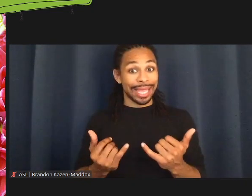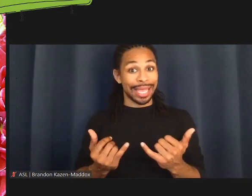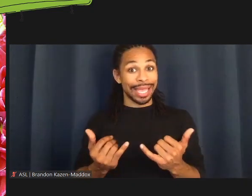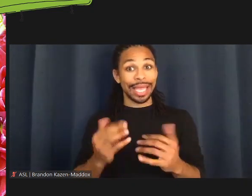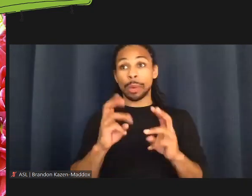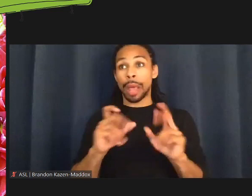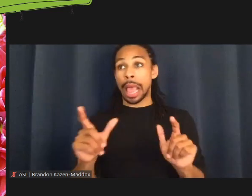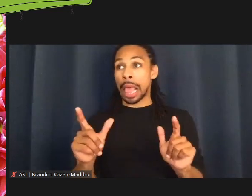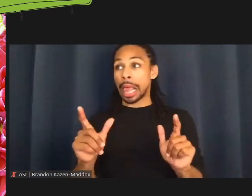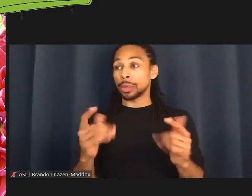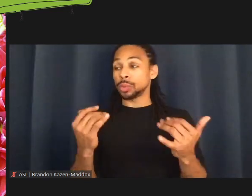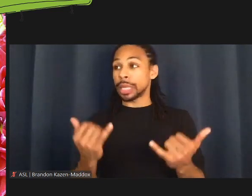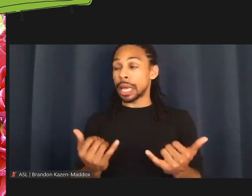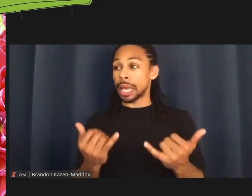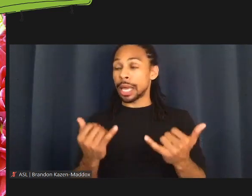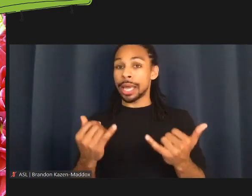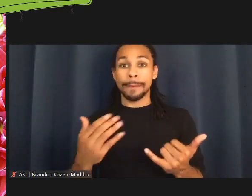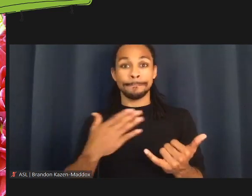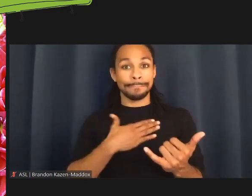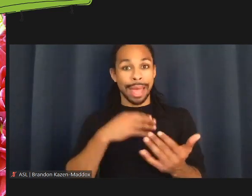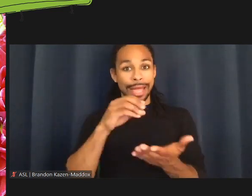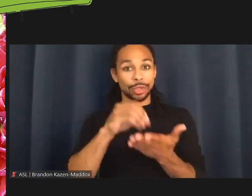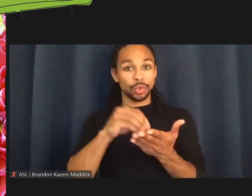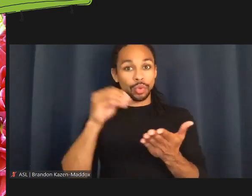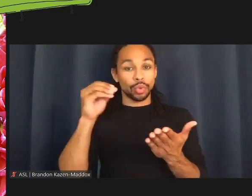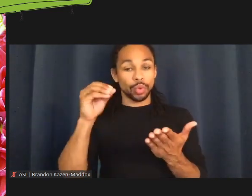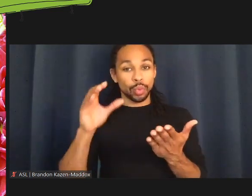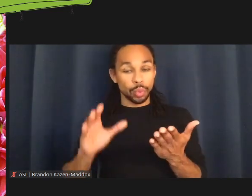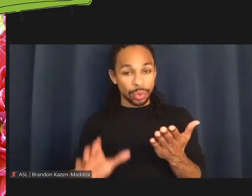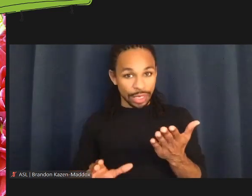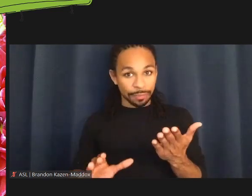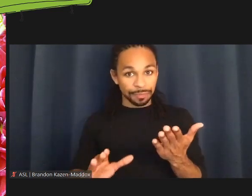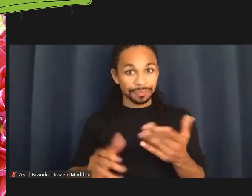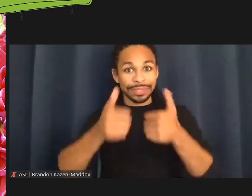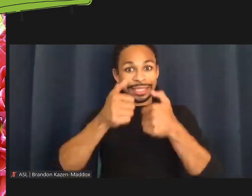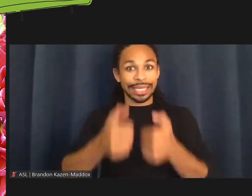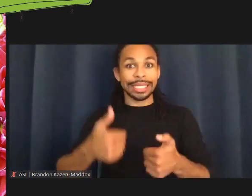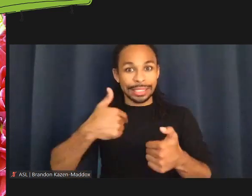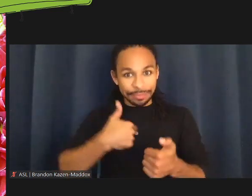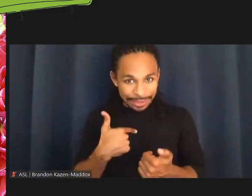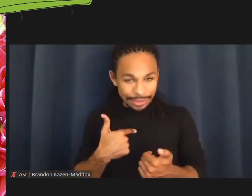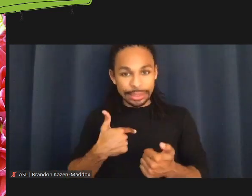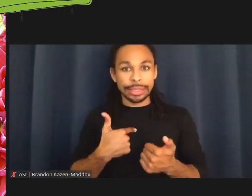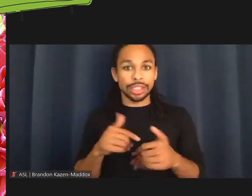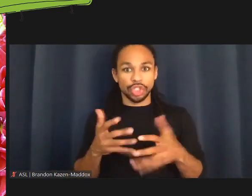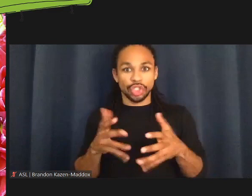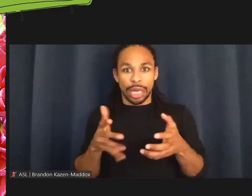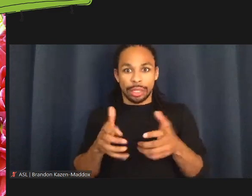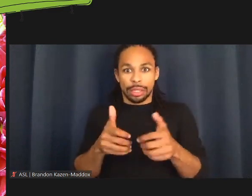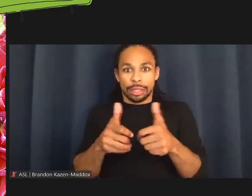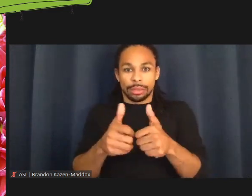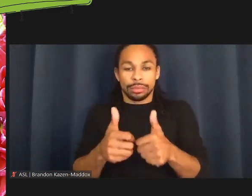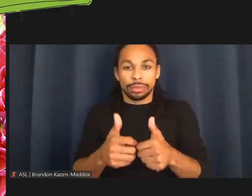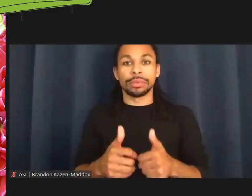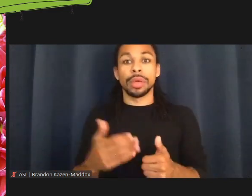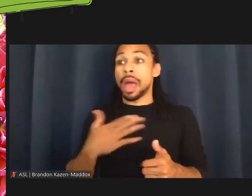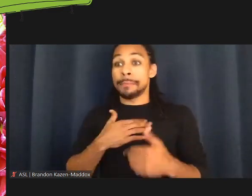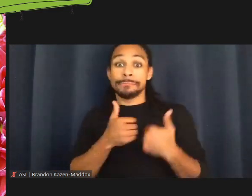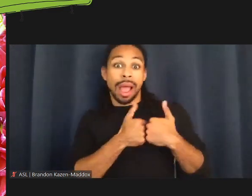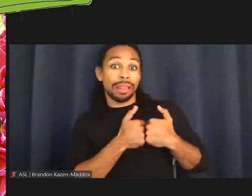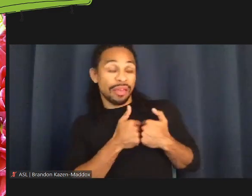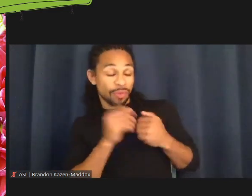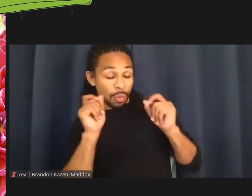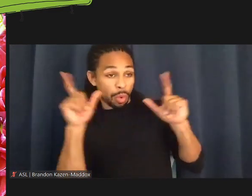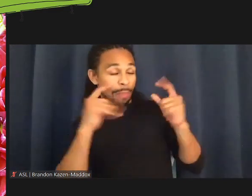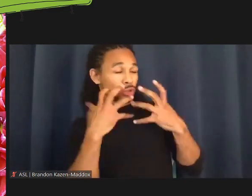today, my student texted me shaking. My lover woke up, cracking throat into screams,